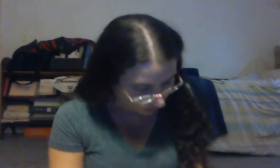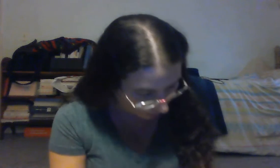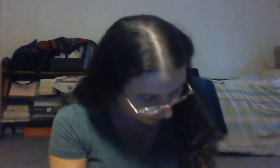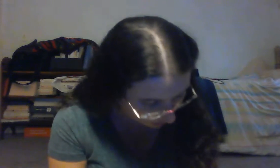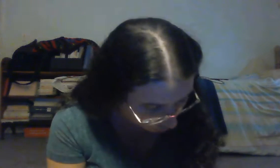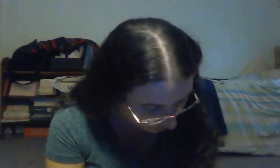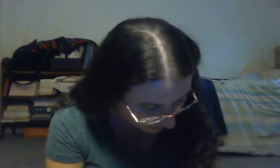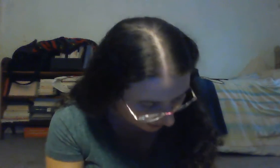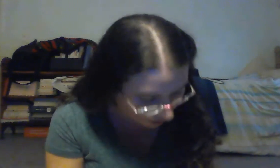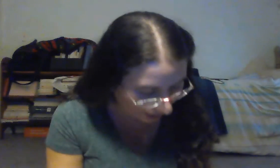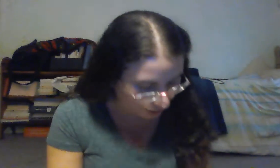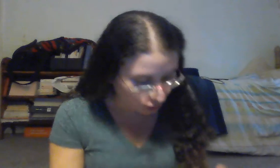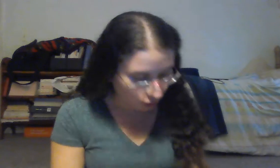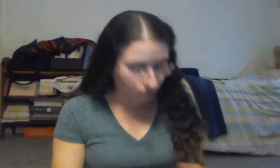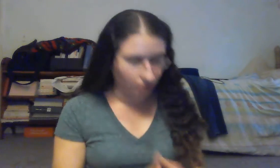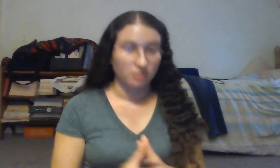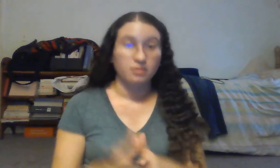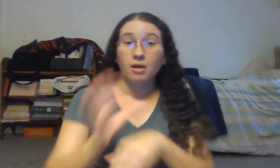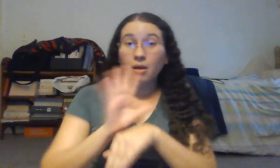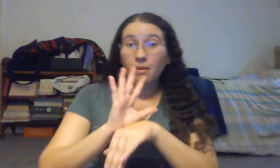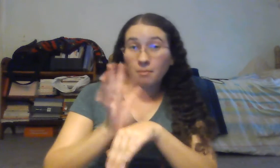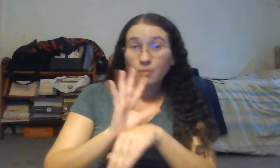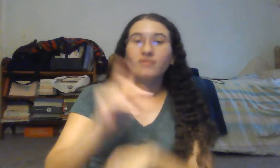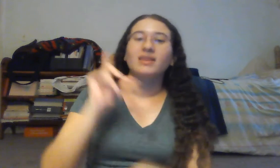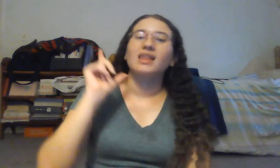Right, movie later I show her.